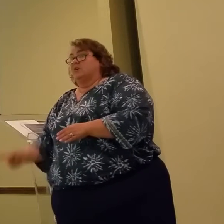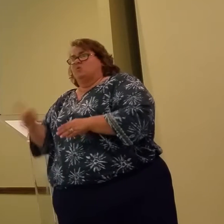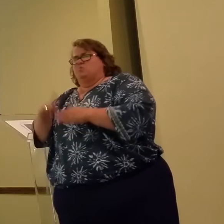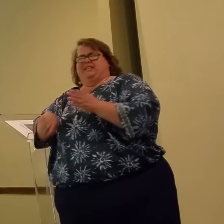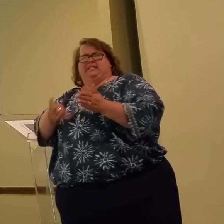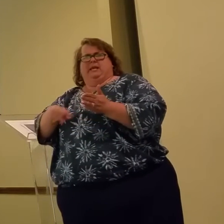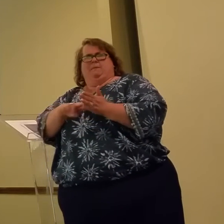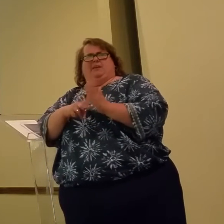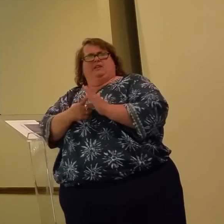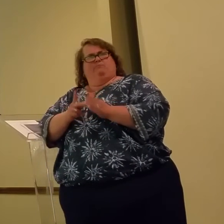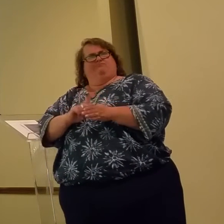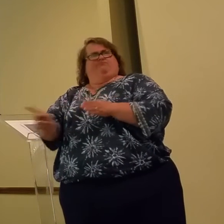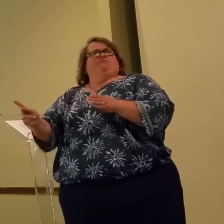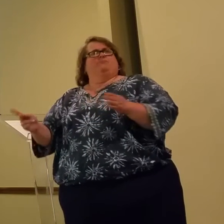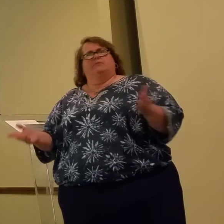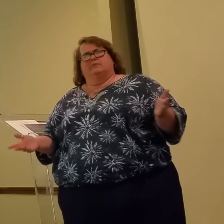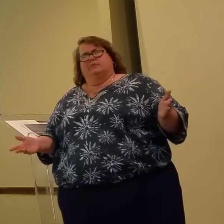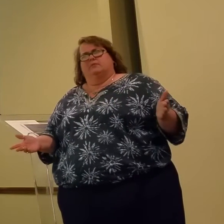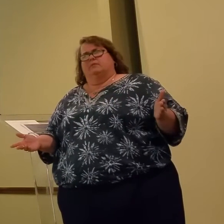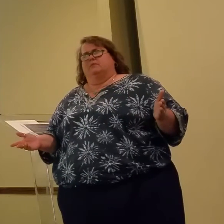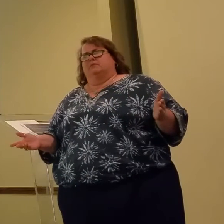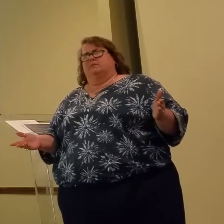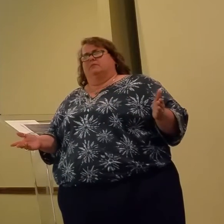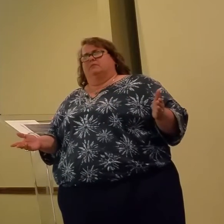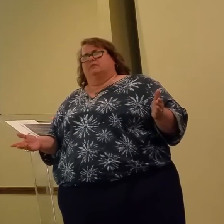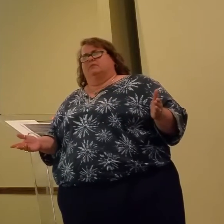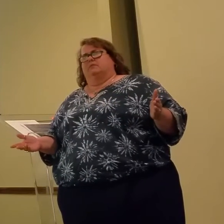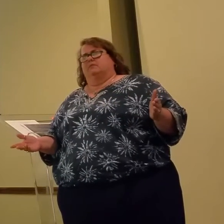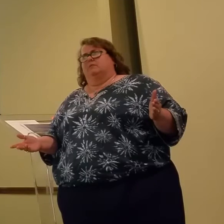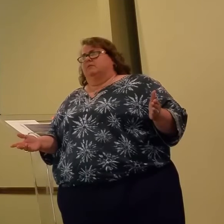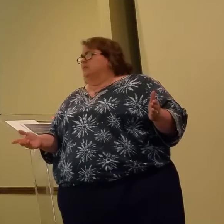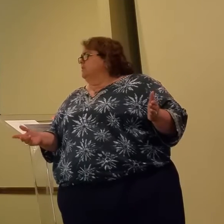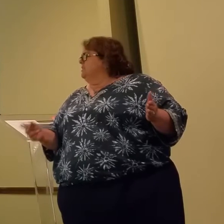professional. And what does that mean, professionalism?